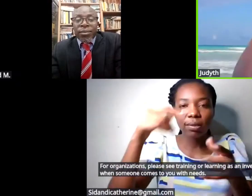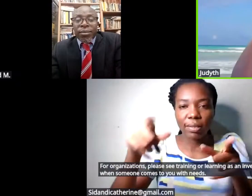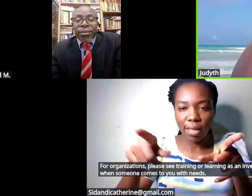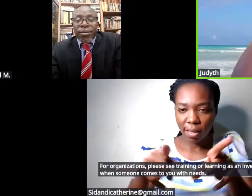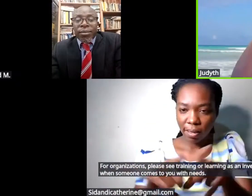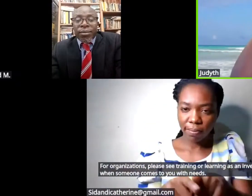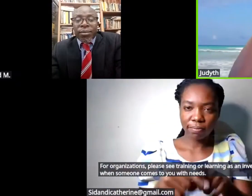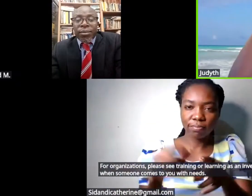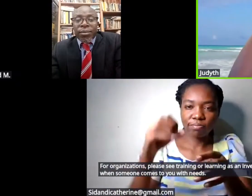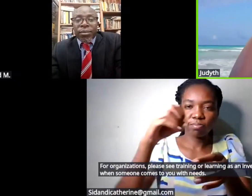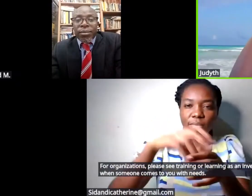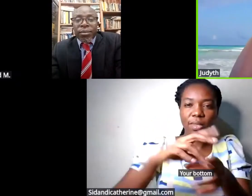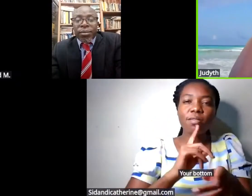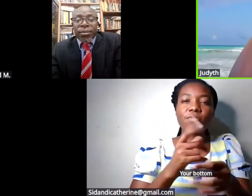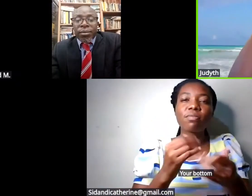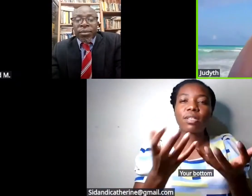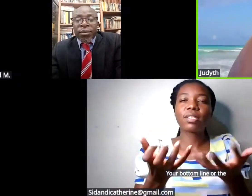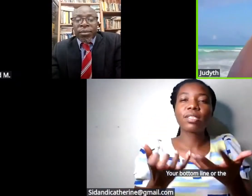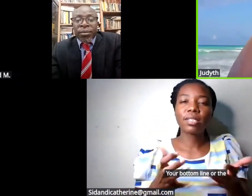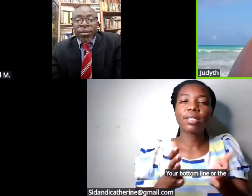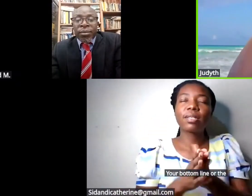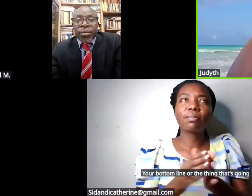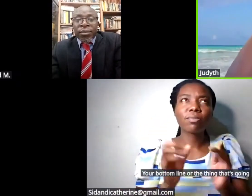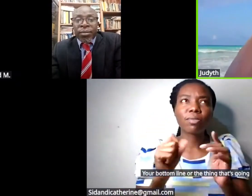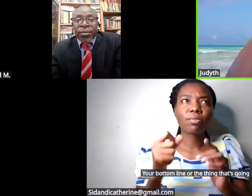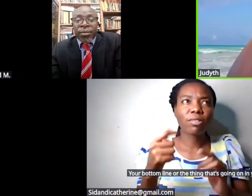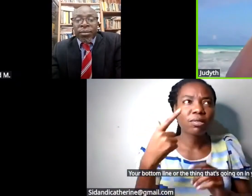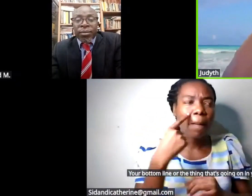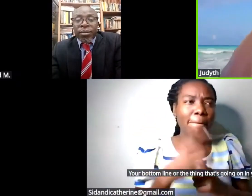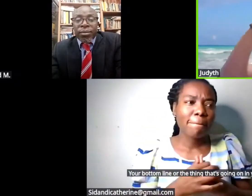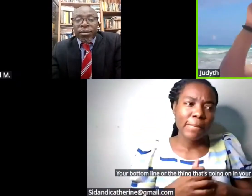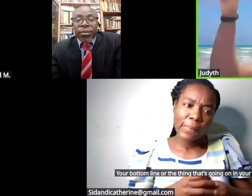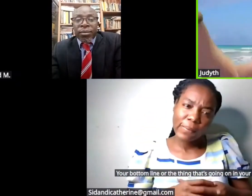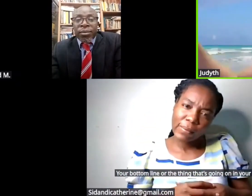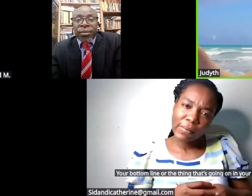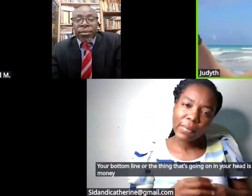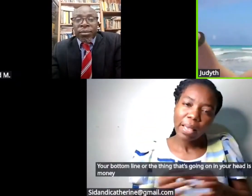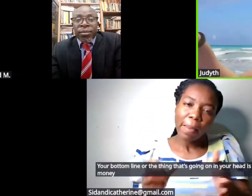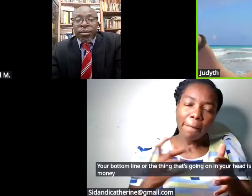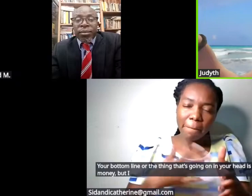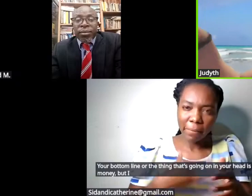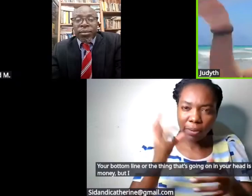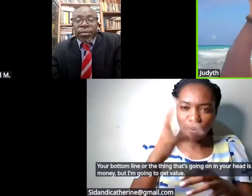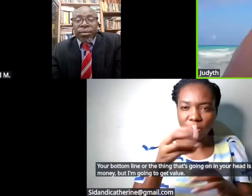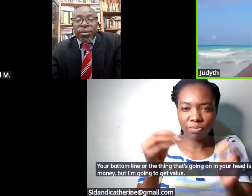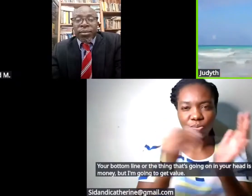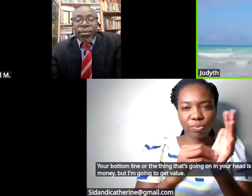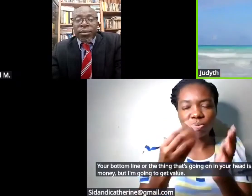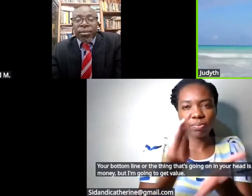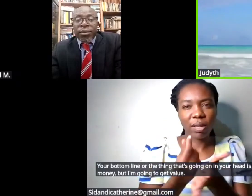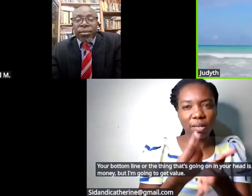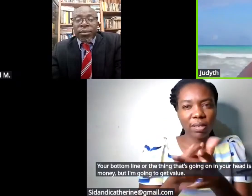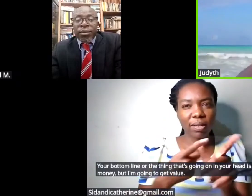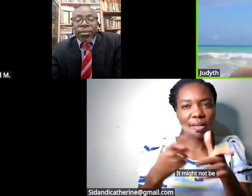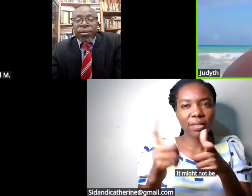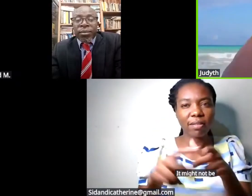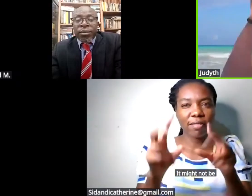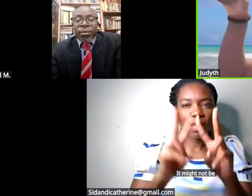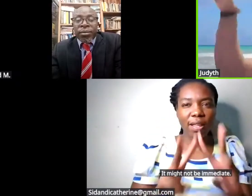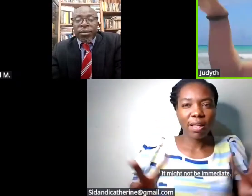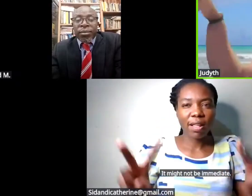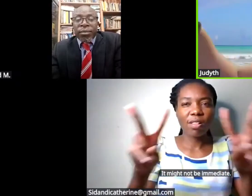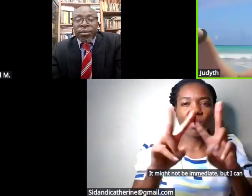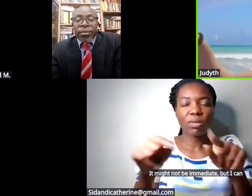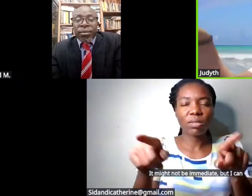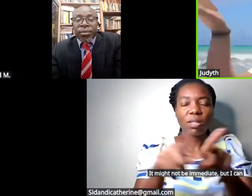your bottom line or the thing that's going on in your head is, I'm going to put money, but I'm going to get value. It might not be immediate, but I can influence